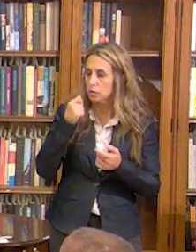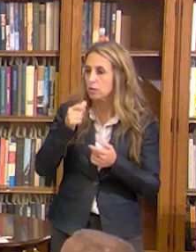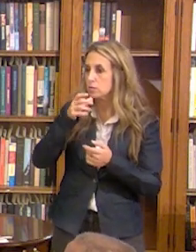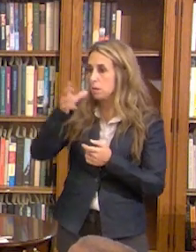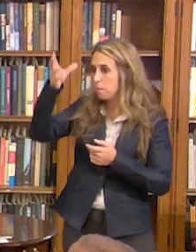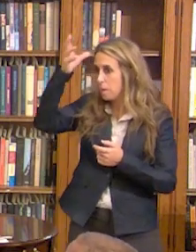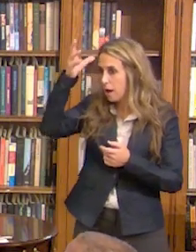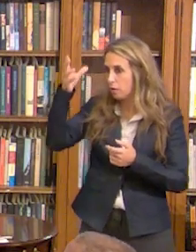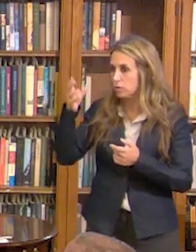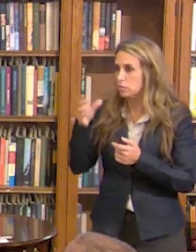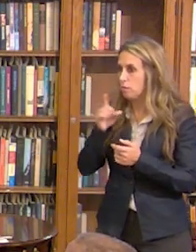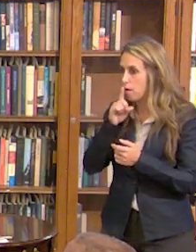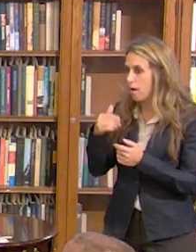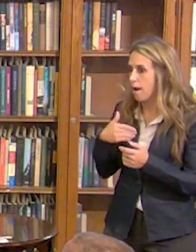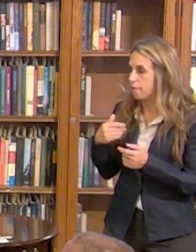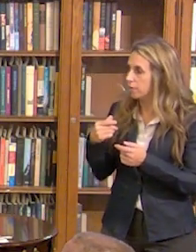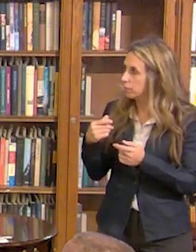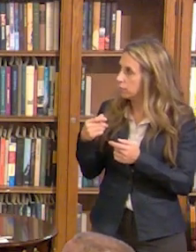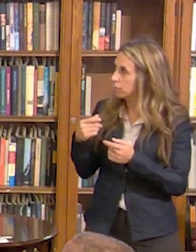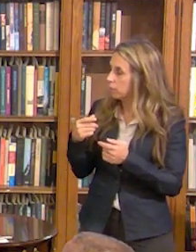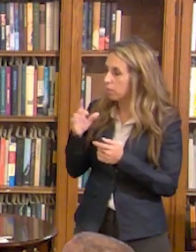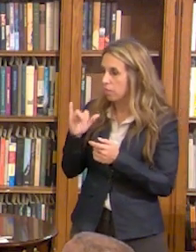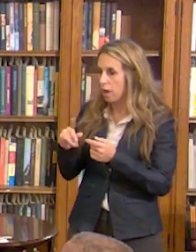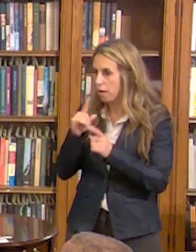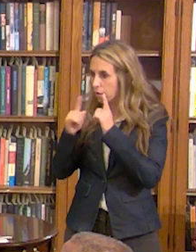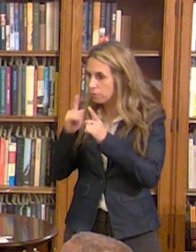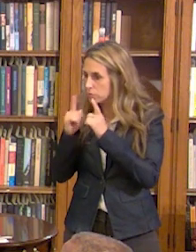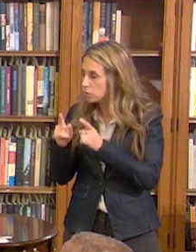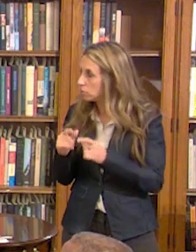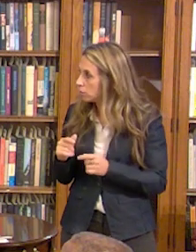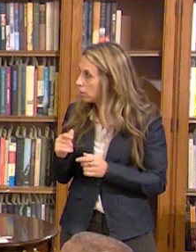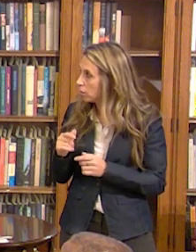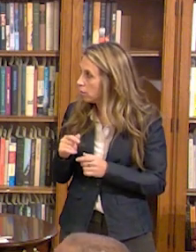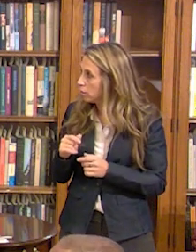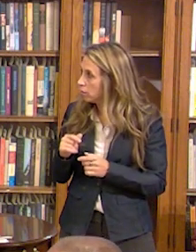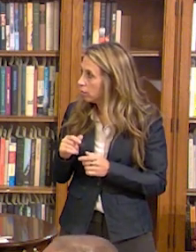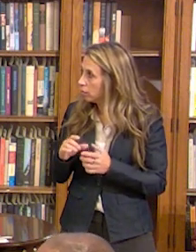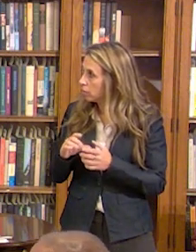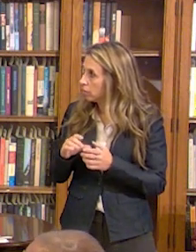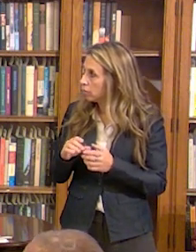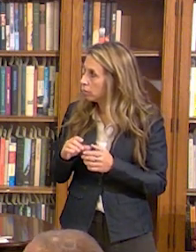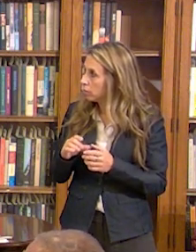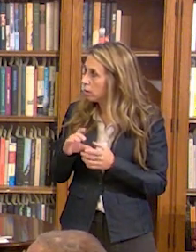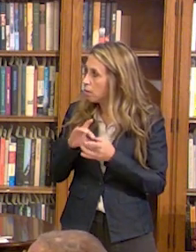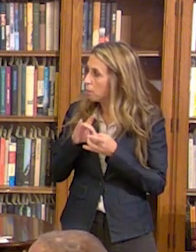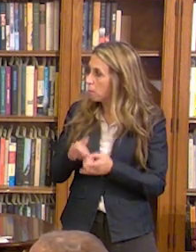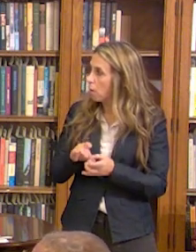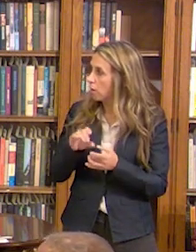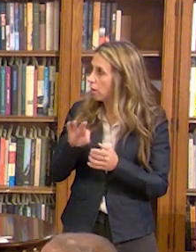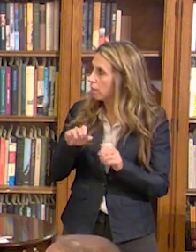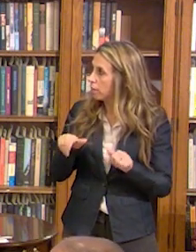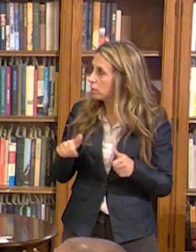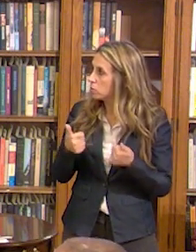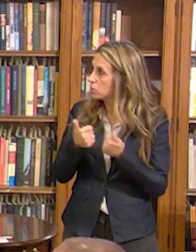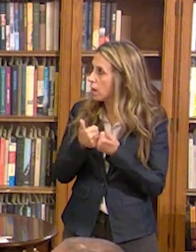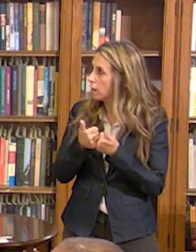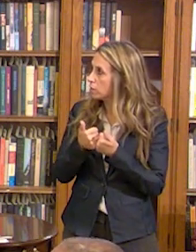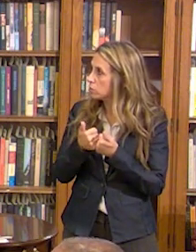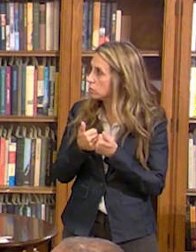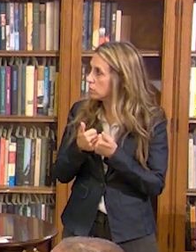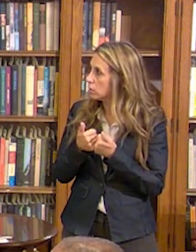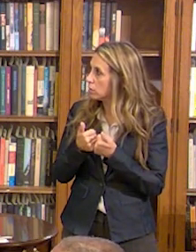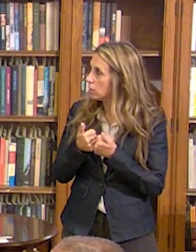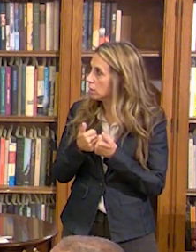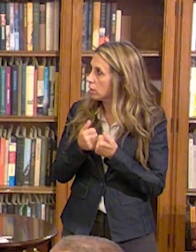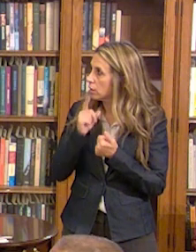complicate things um and I think um part of the the challenge is that uh there's a there's